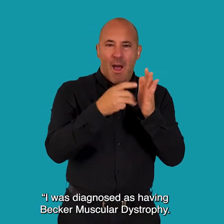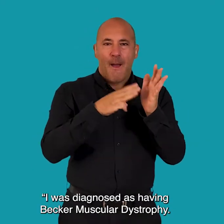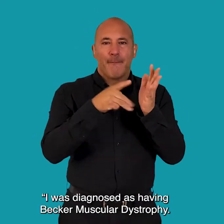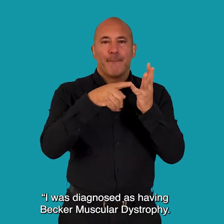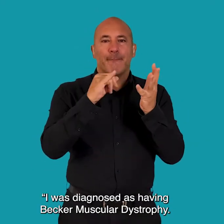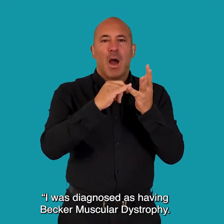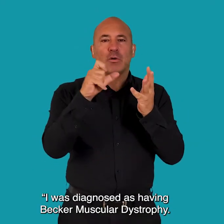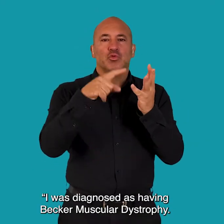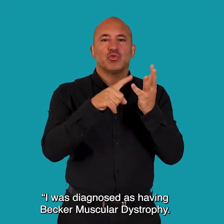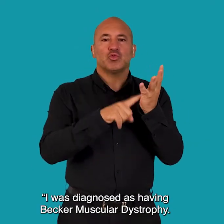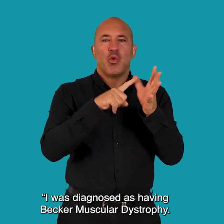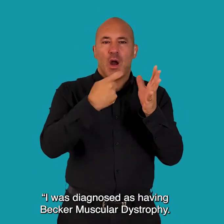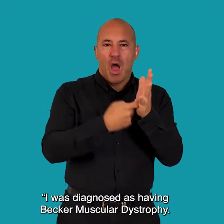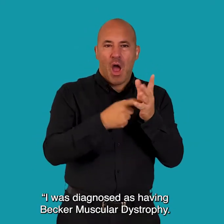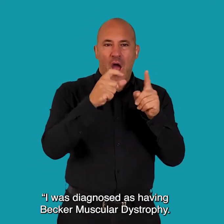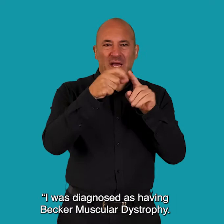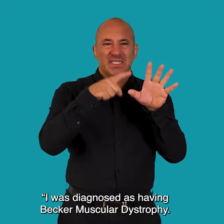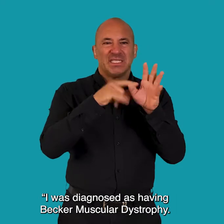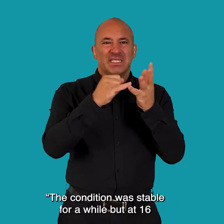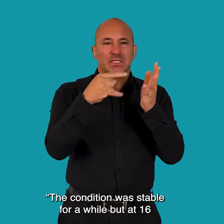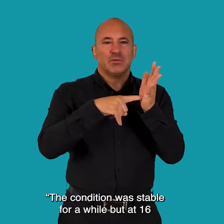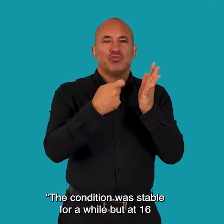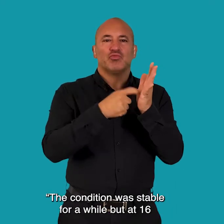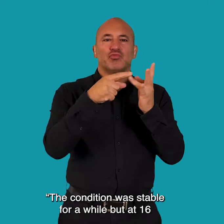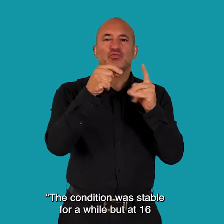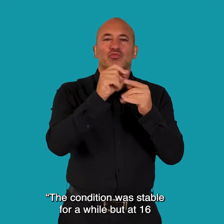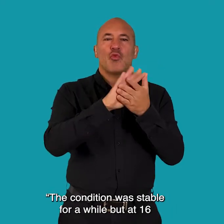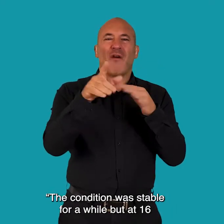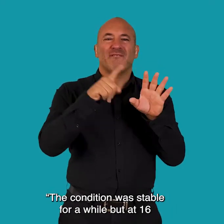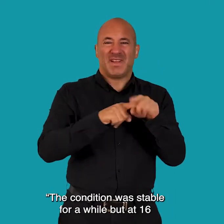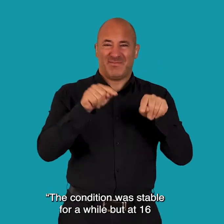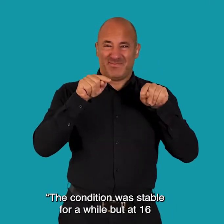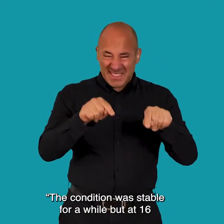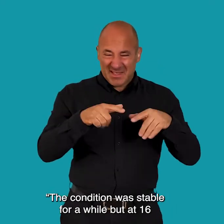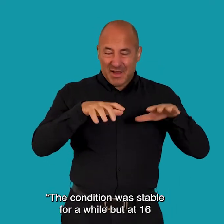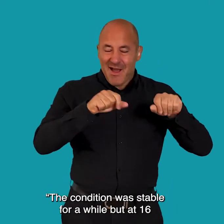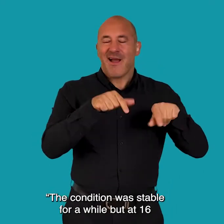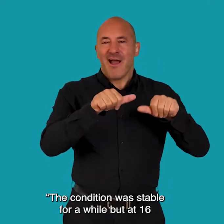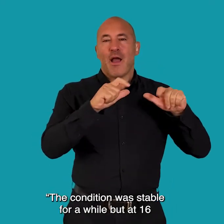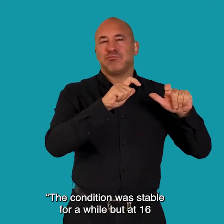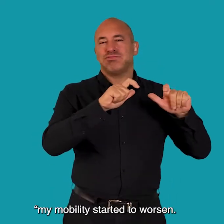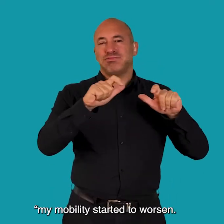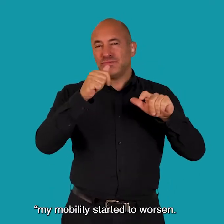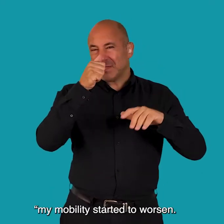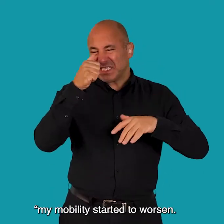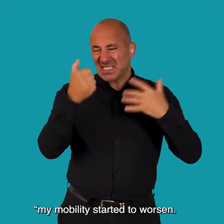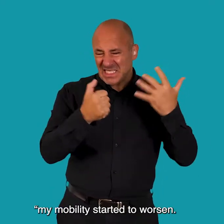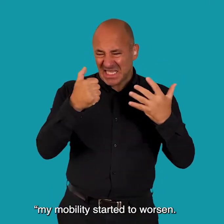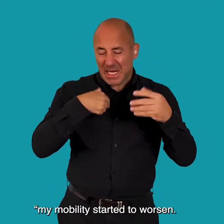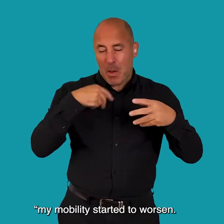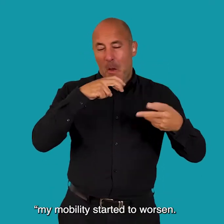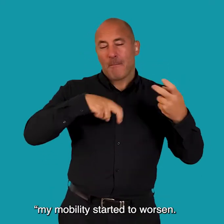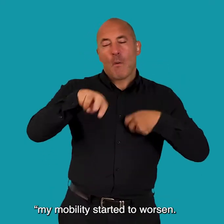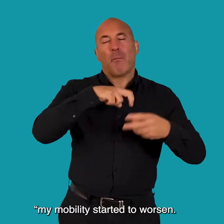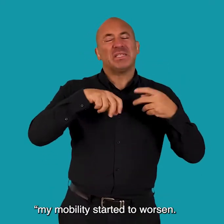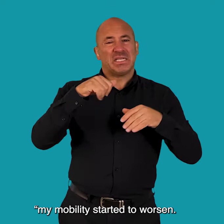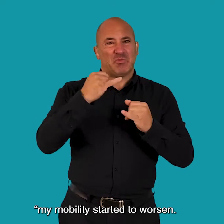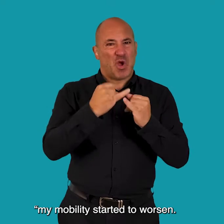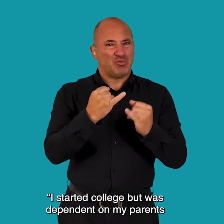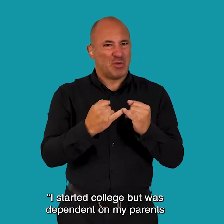Becker muscular dystrophy. The condition was stable for a while, but at 16 my mobility started to worsen. I